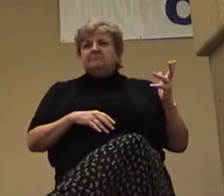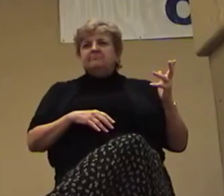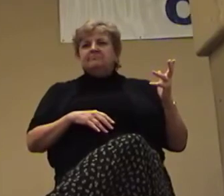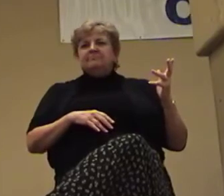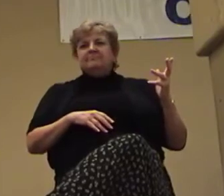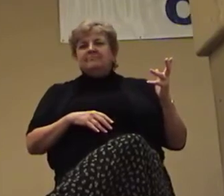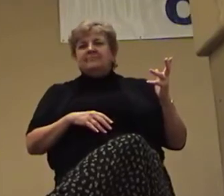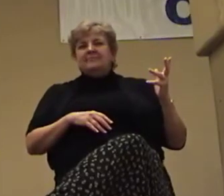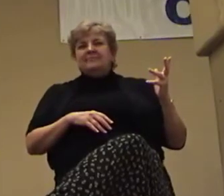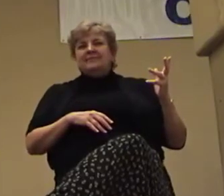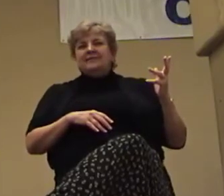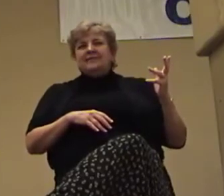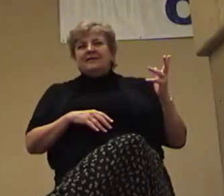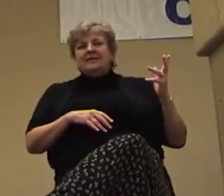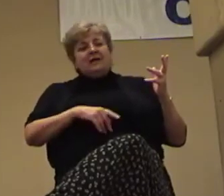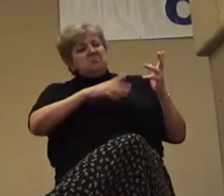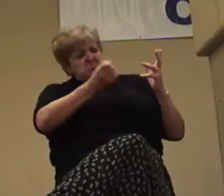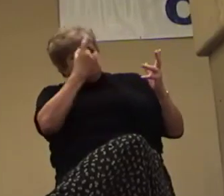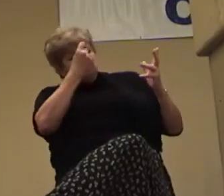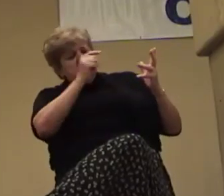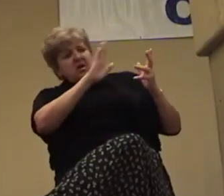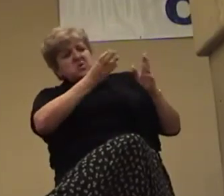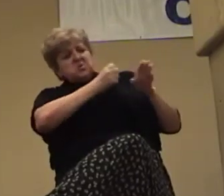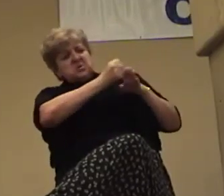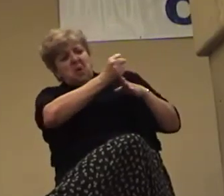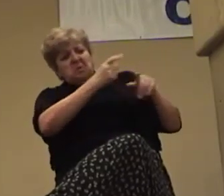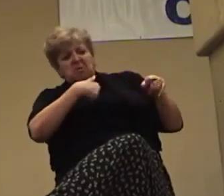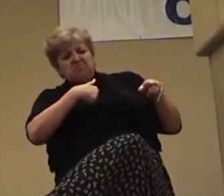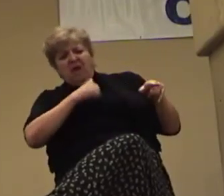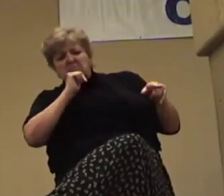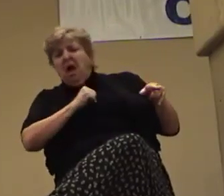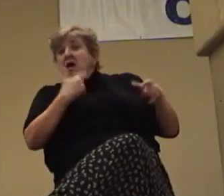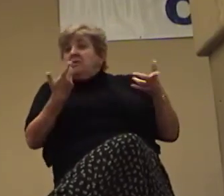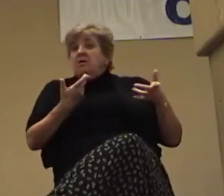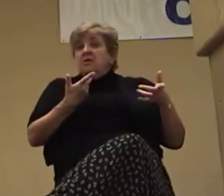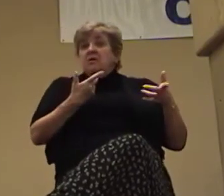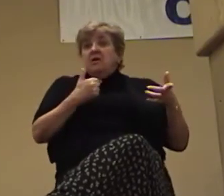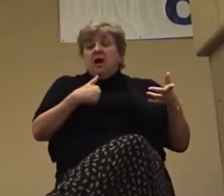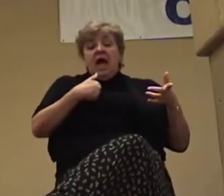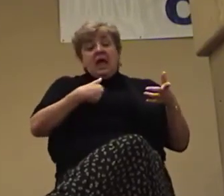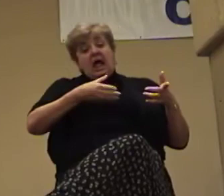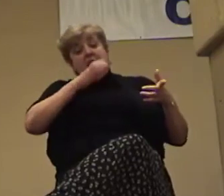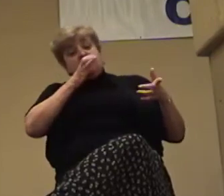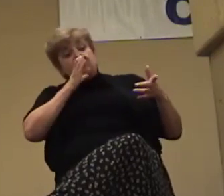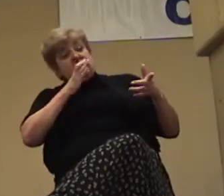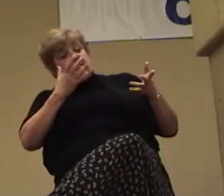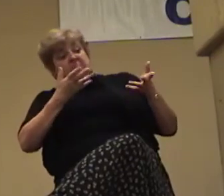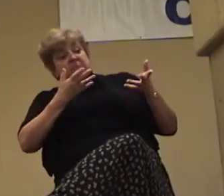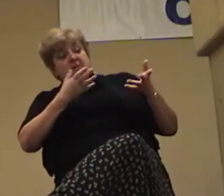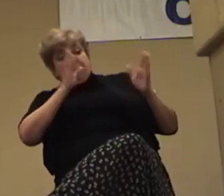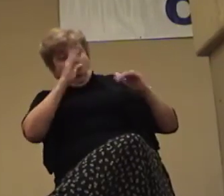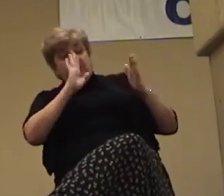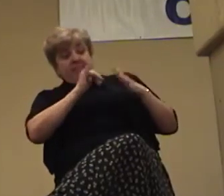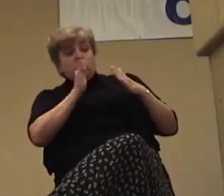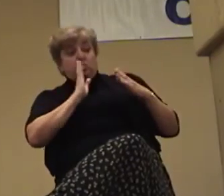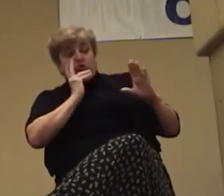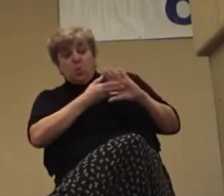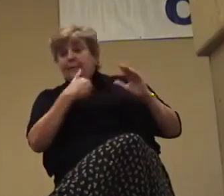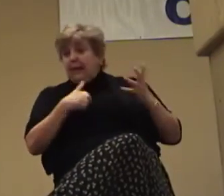I get that you're sober and you're on the path, but I'm not. And I'm hoping that if I drink openly with you, you will join me. So that night, when I